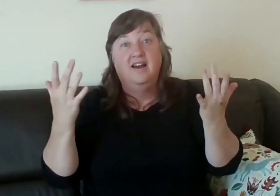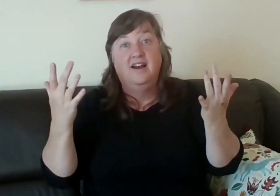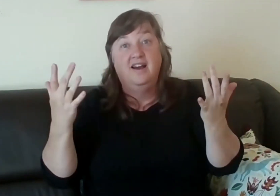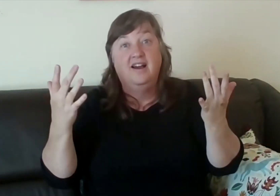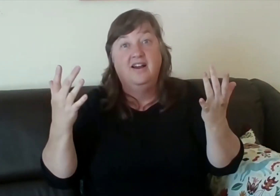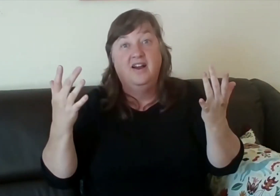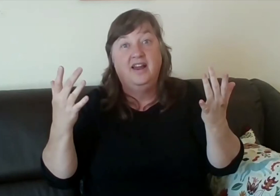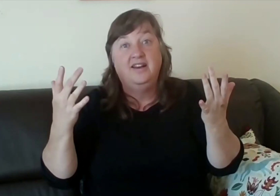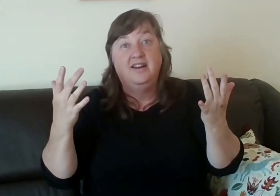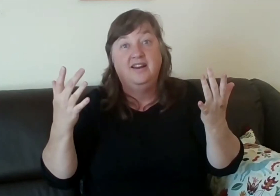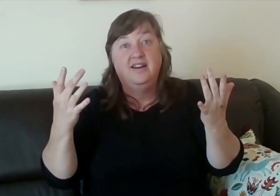great.